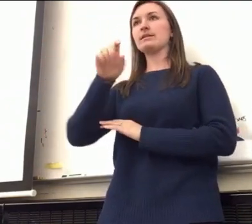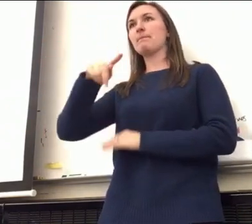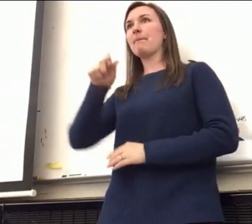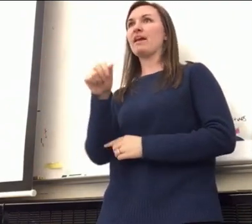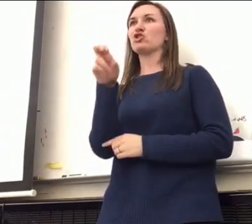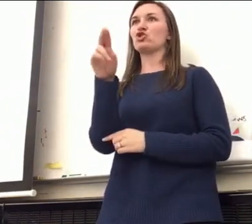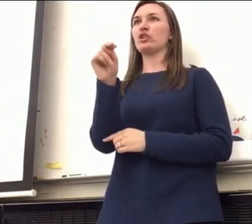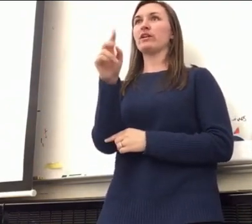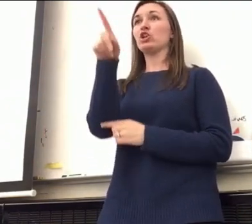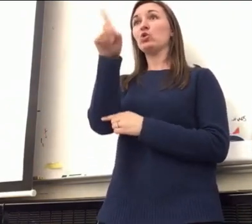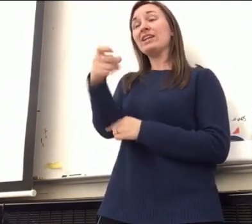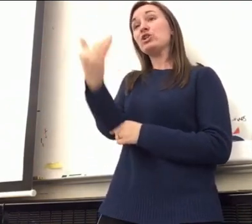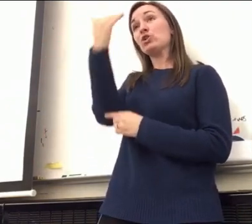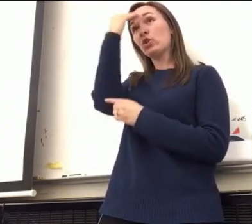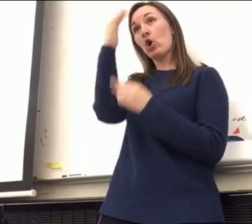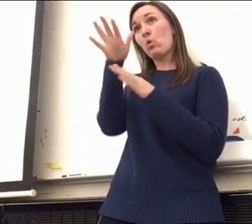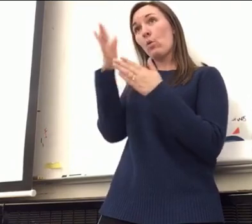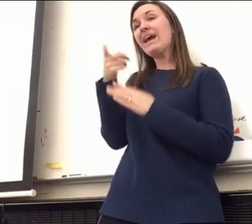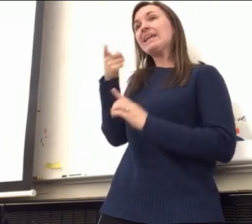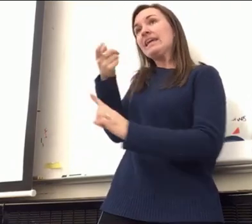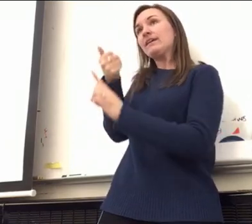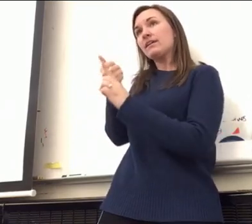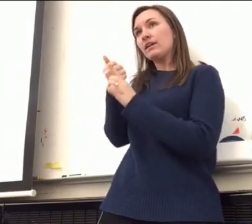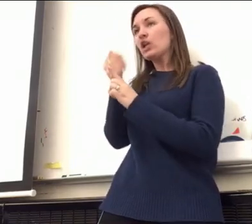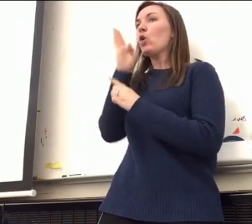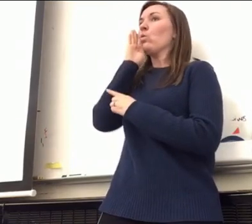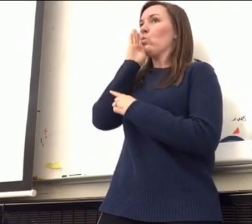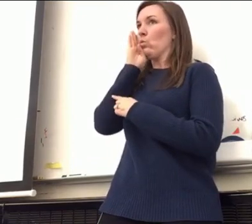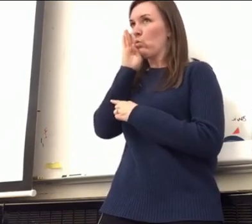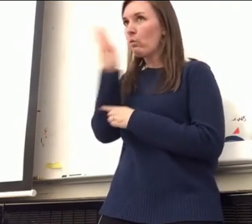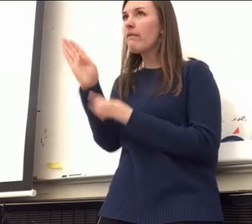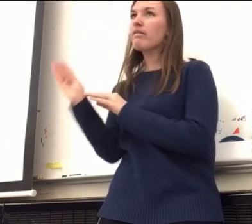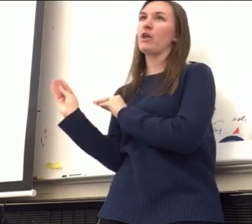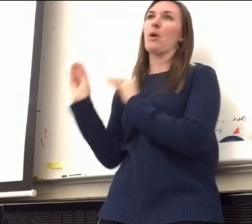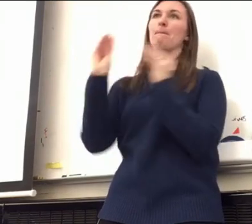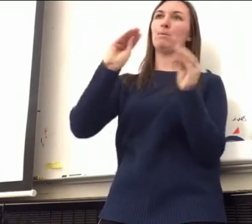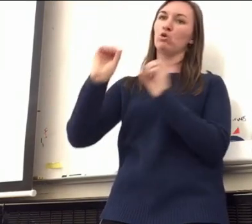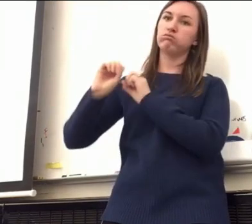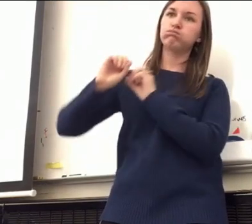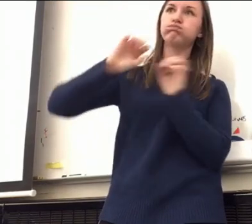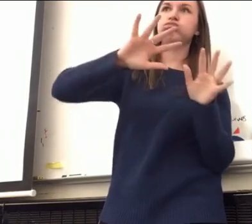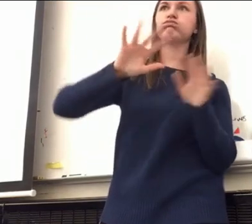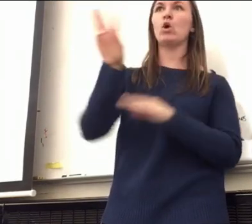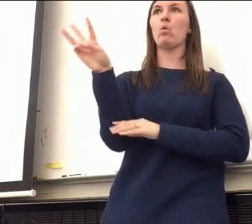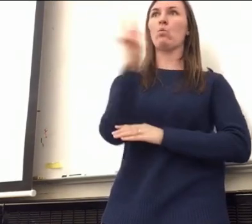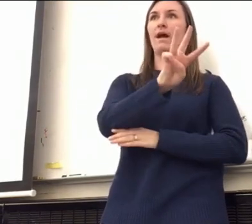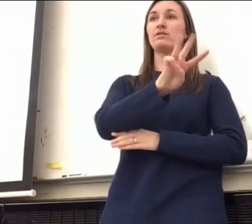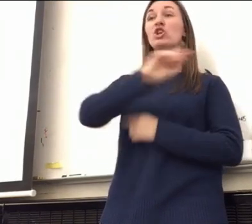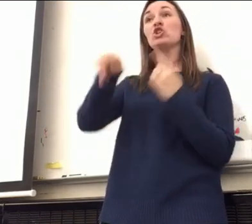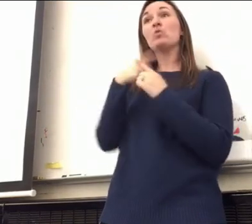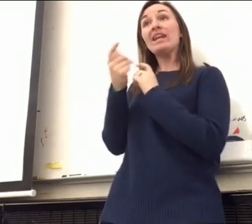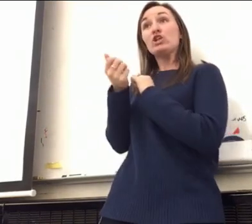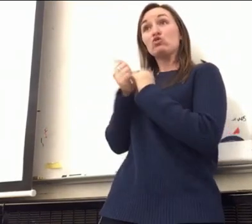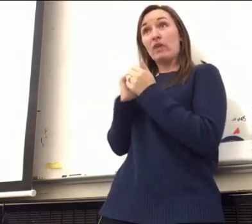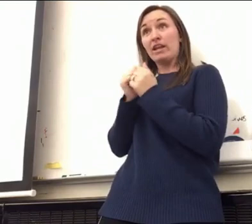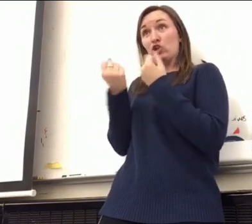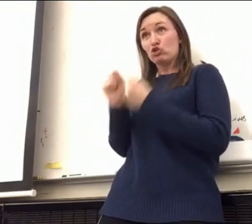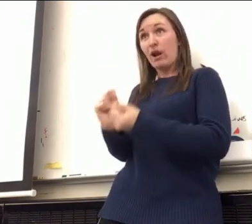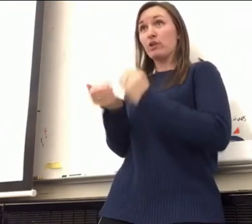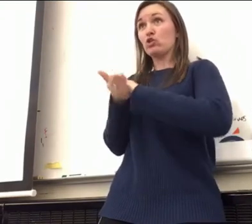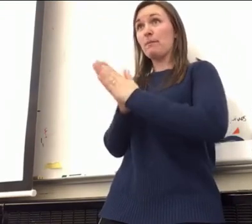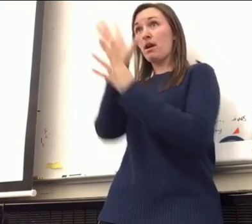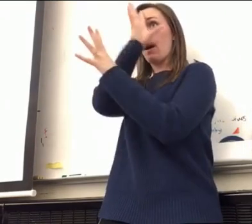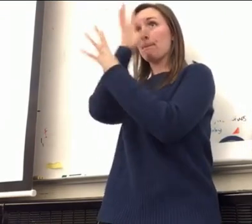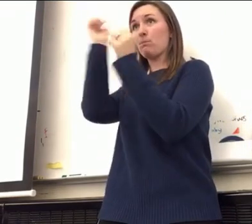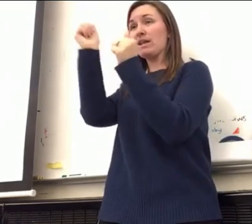Basically, you need to know that he is going to be the guy that's going to move west. Now, Polk, when he is running for the presidency, he runs on